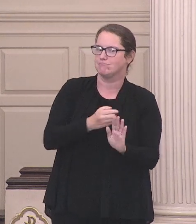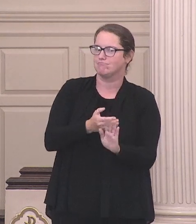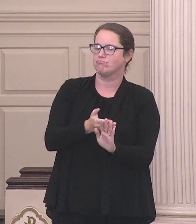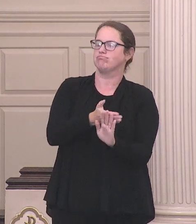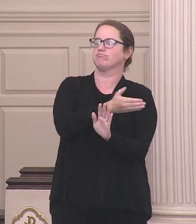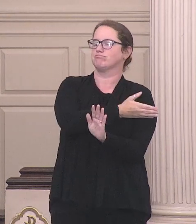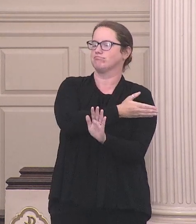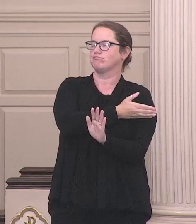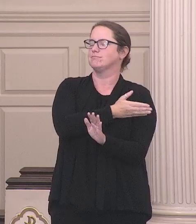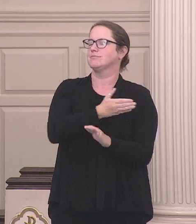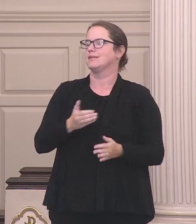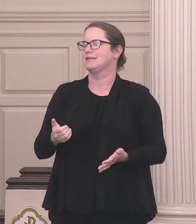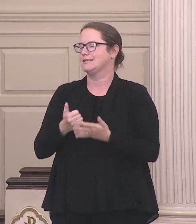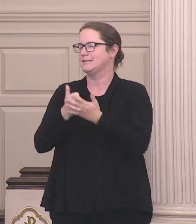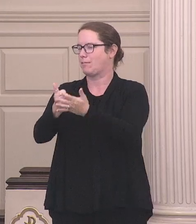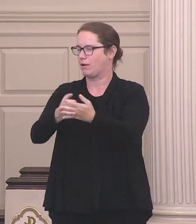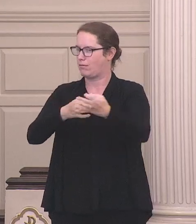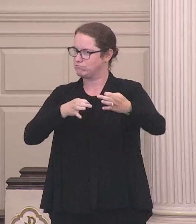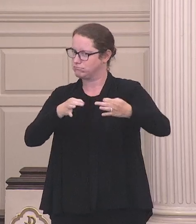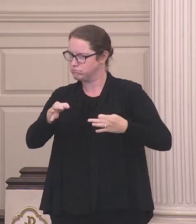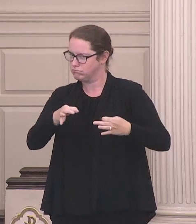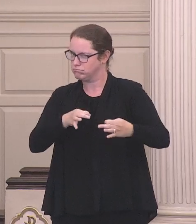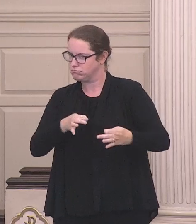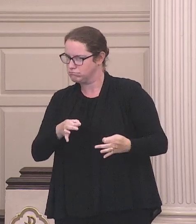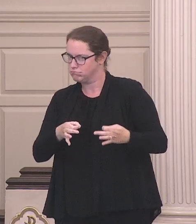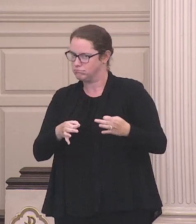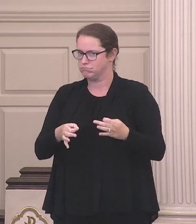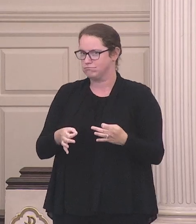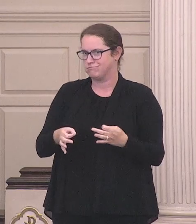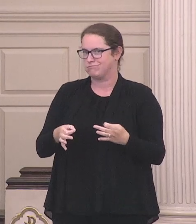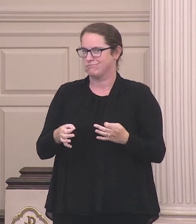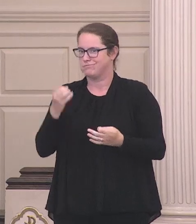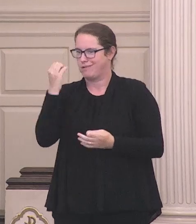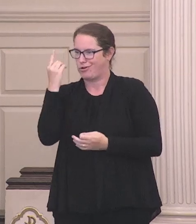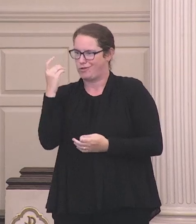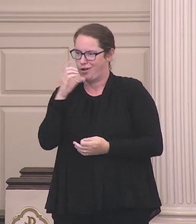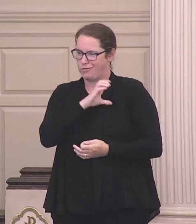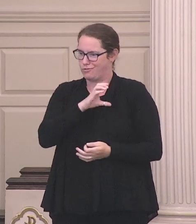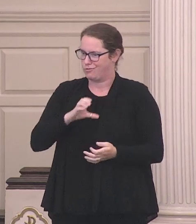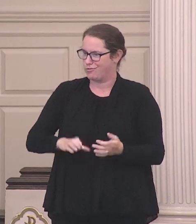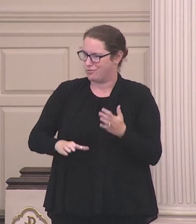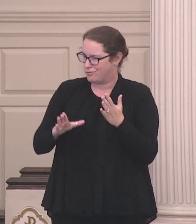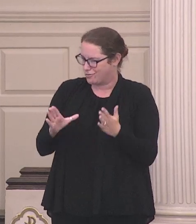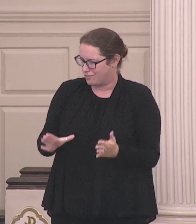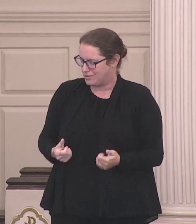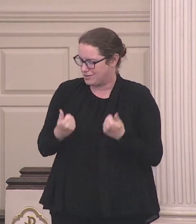He's speaking to us about the Christian way of life.